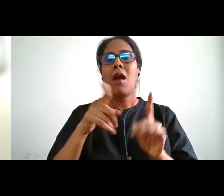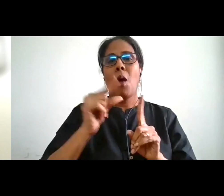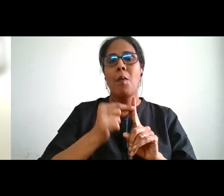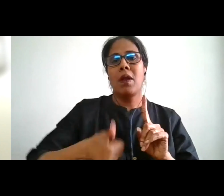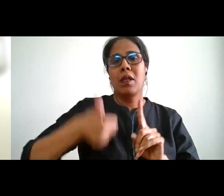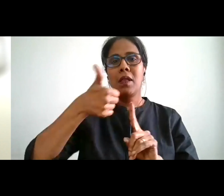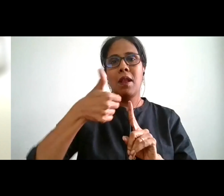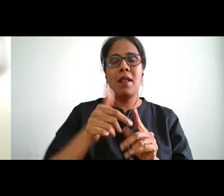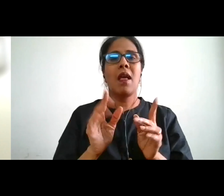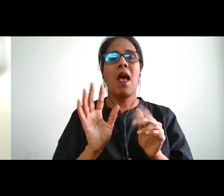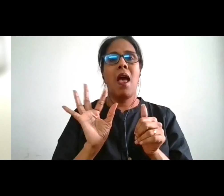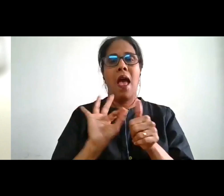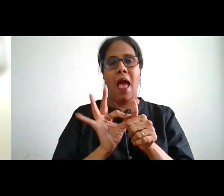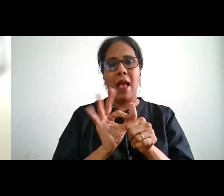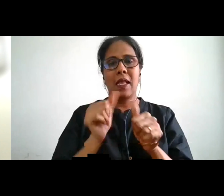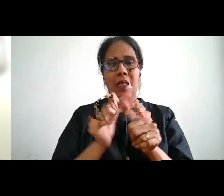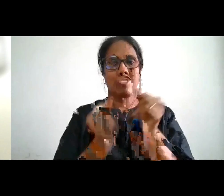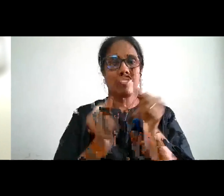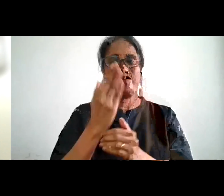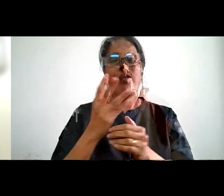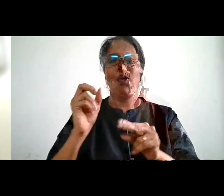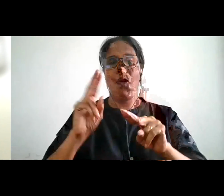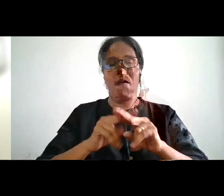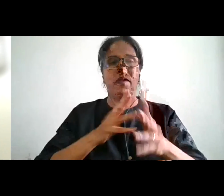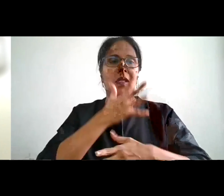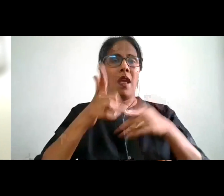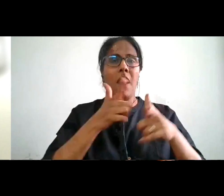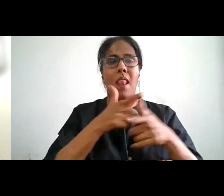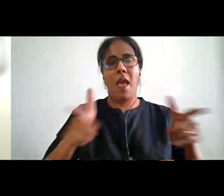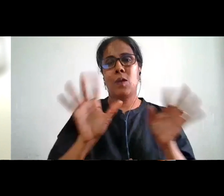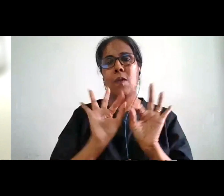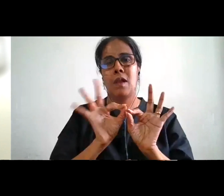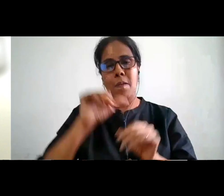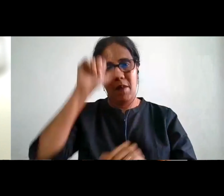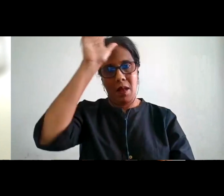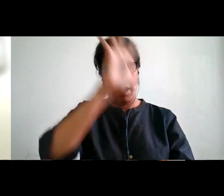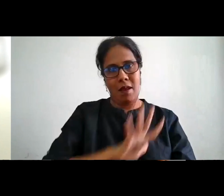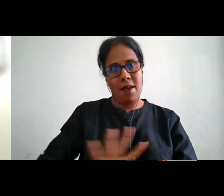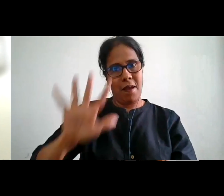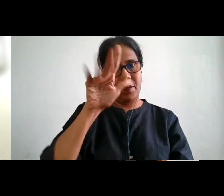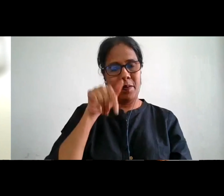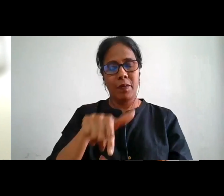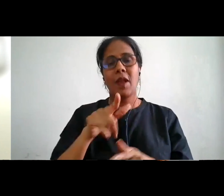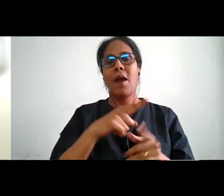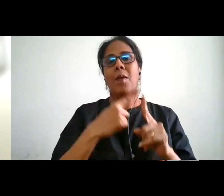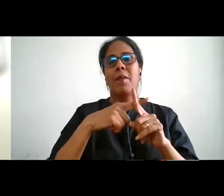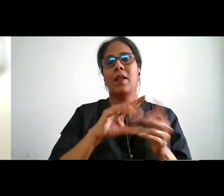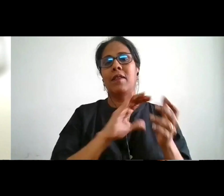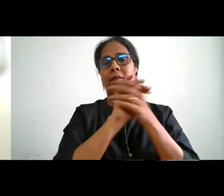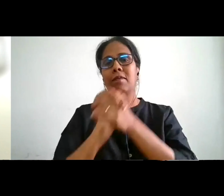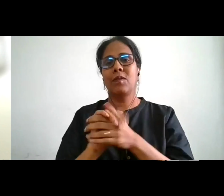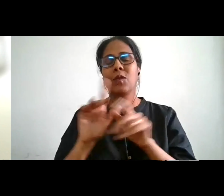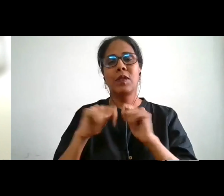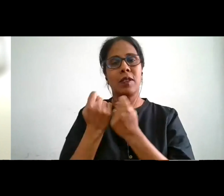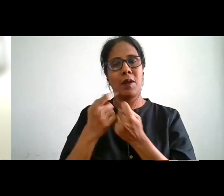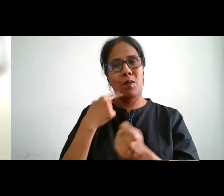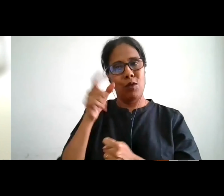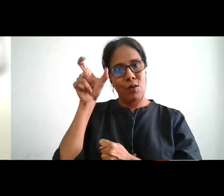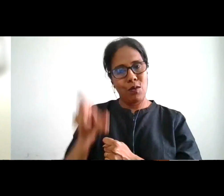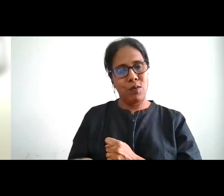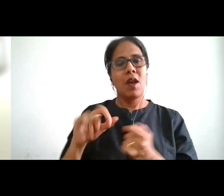Association of the Sign Language Interpreters of India, and her colleague, Mr. Saurabh